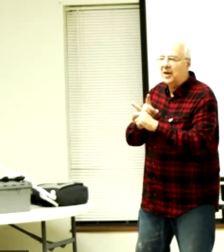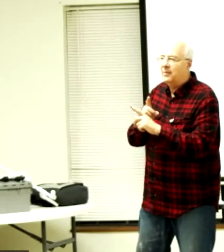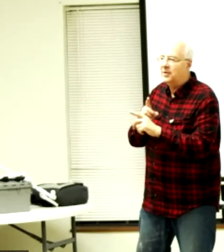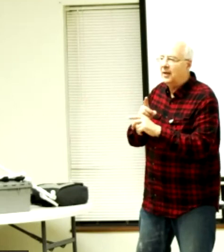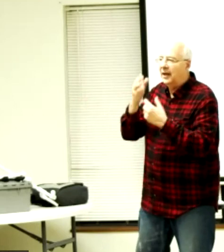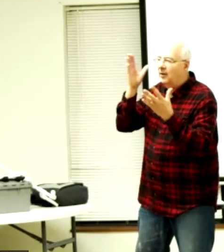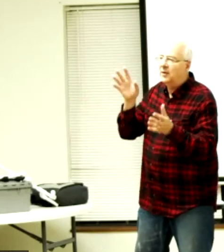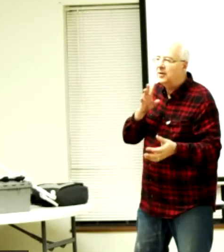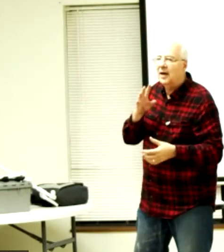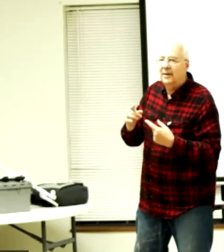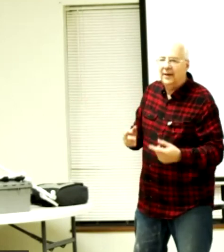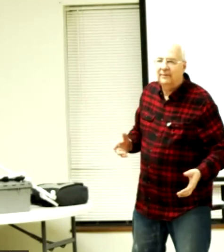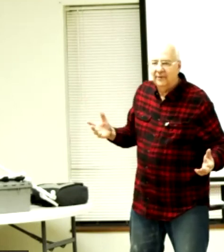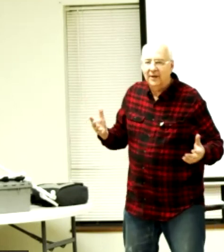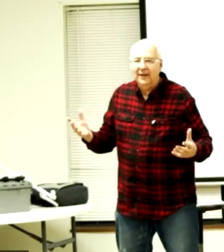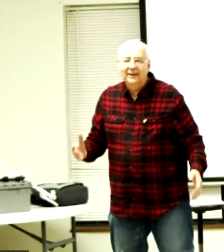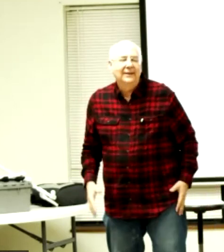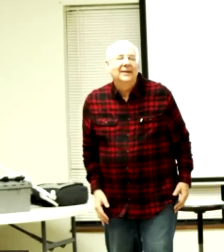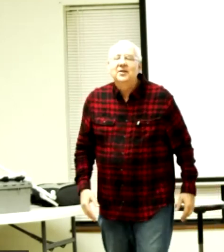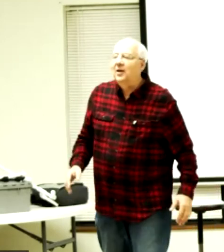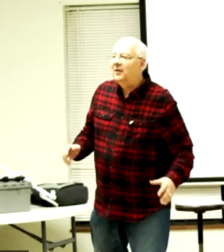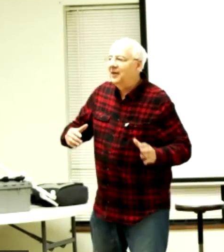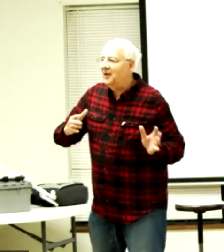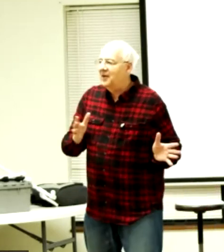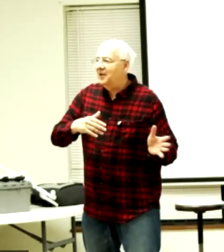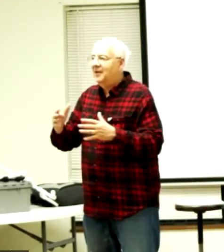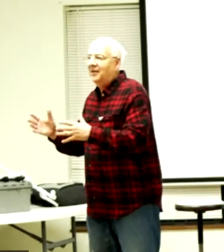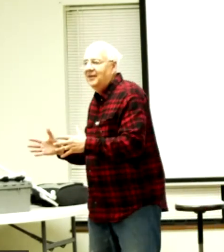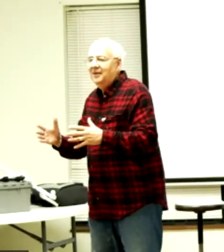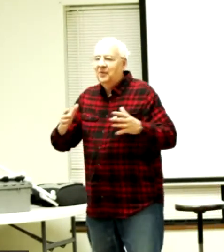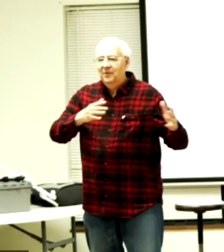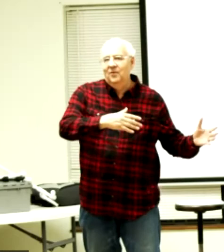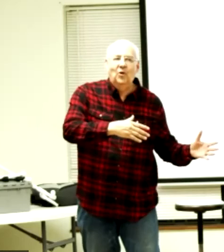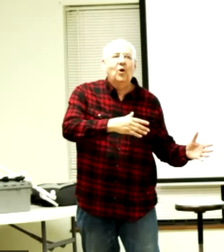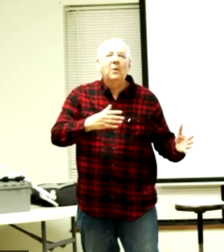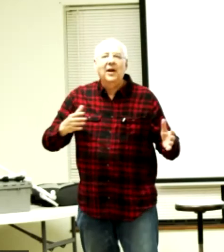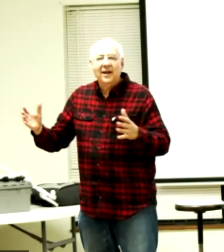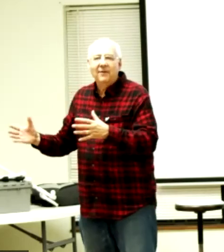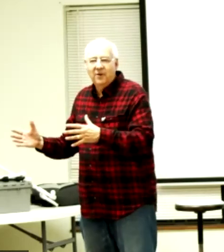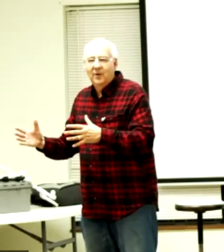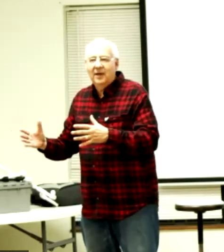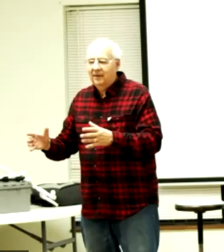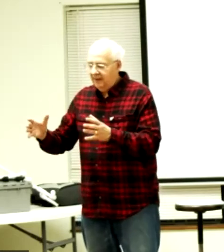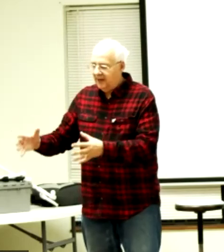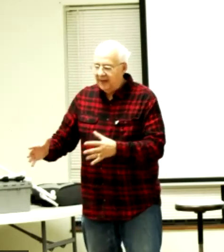disciples say, I don't know what you're talking about. Okay. So you're role playing, if you will, and setting